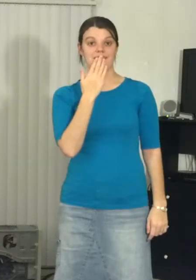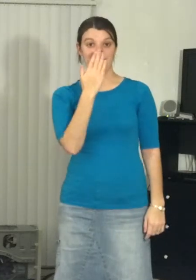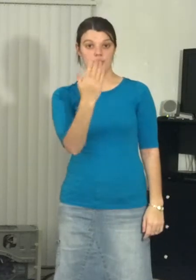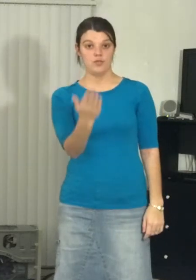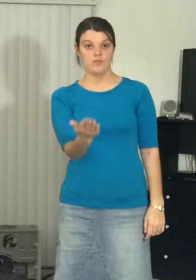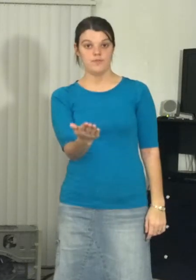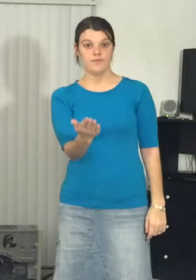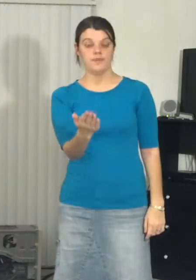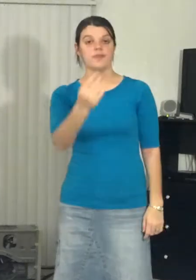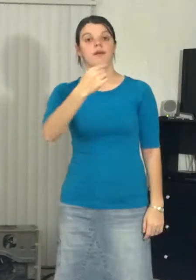thank you.